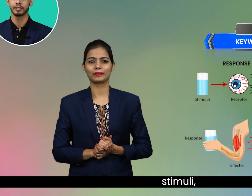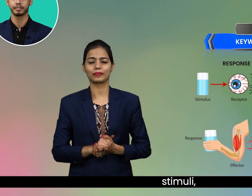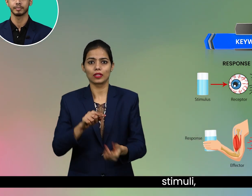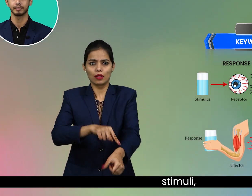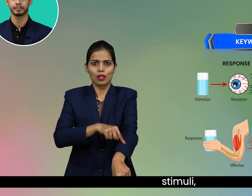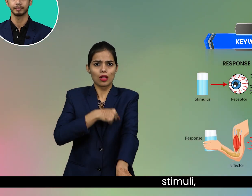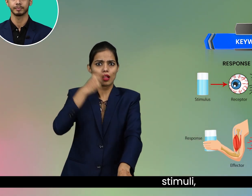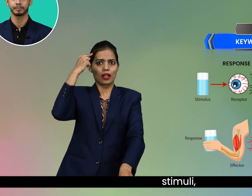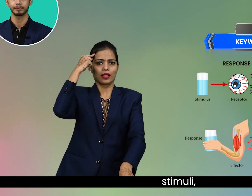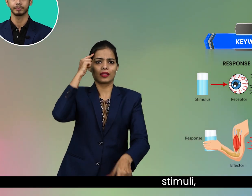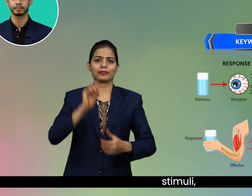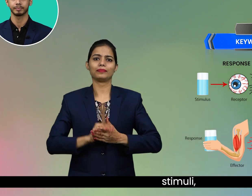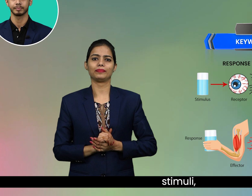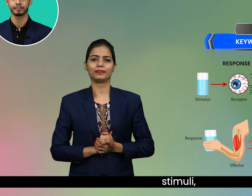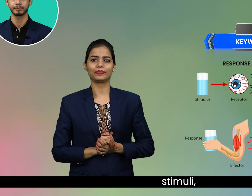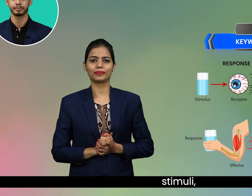stimuli,